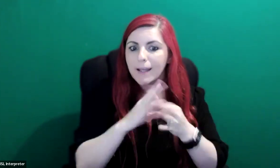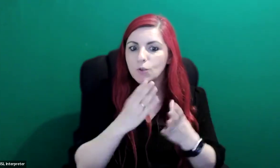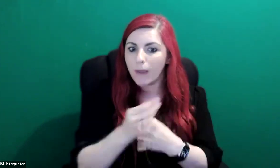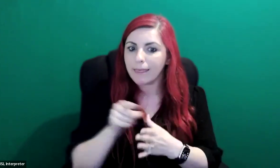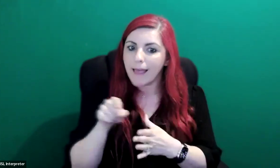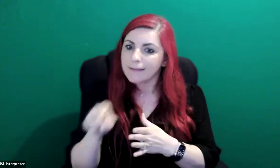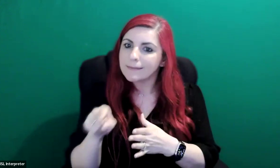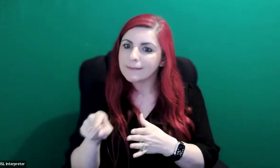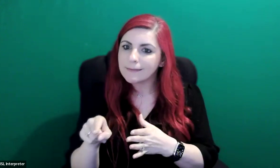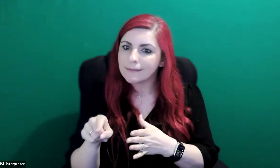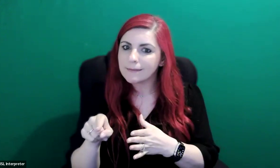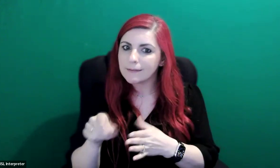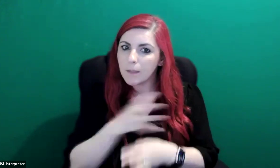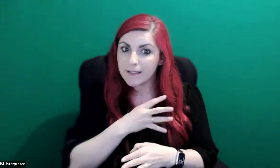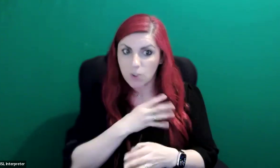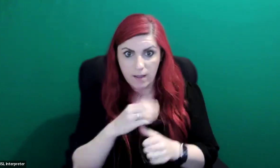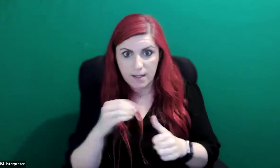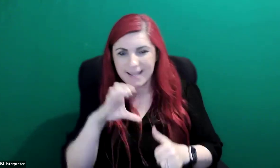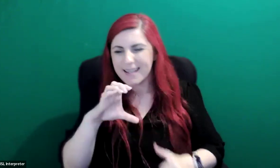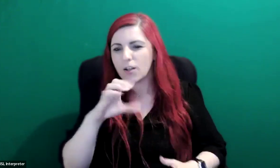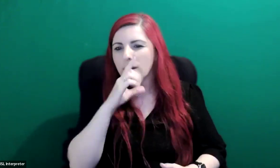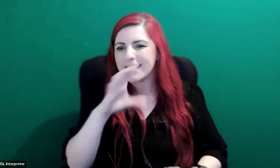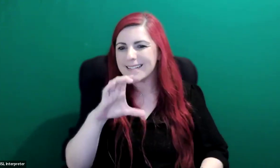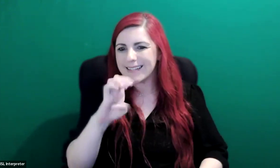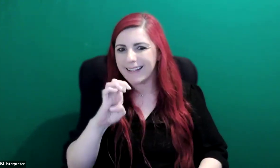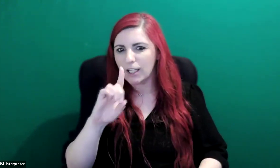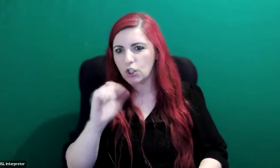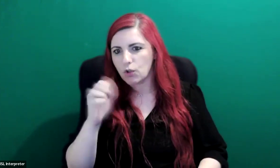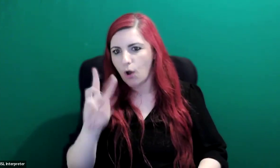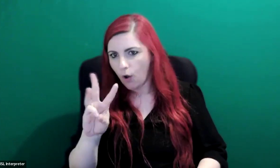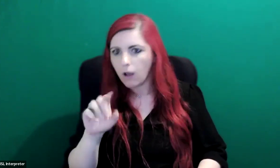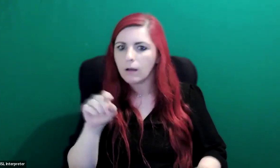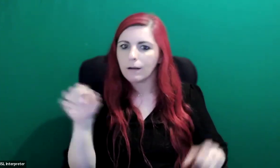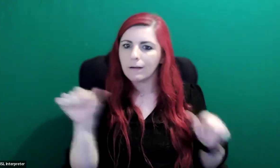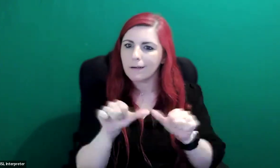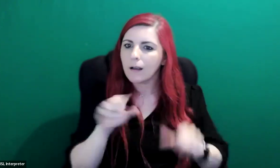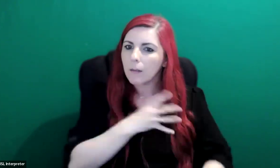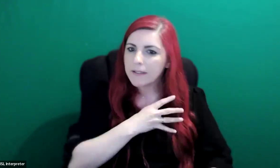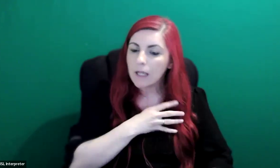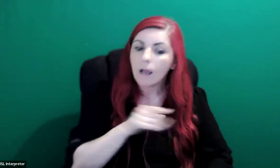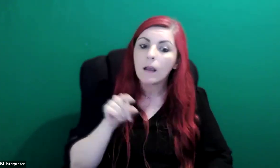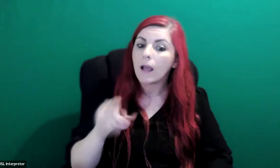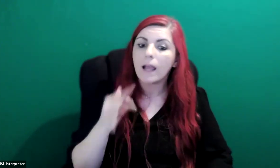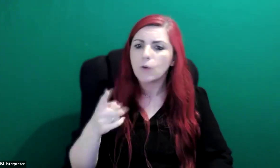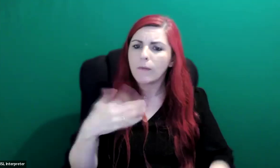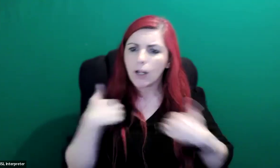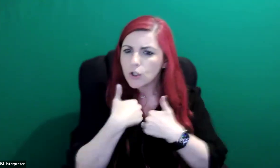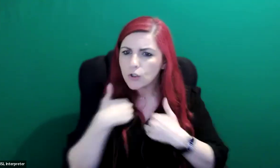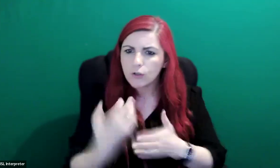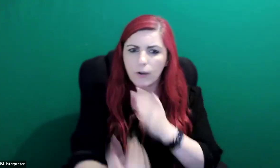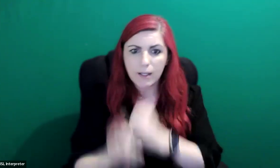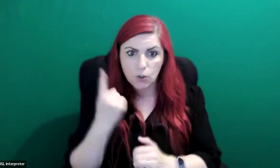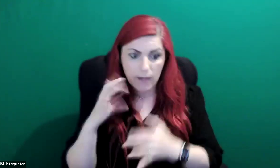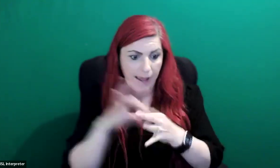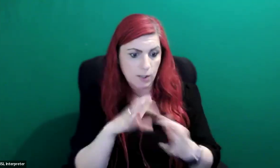know that's another avenue in particular, like for example, if the issues that you're concerned about relate to disabled